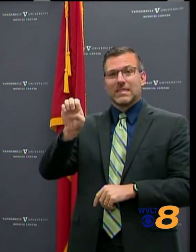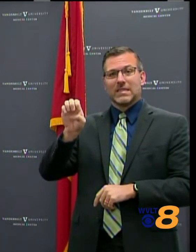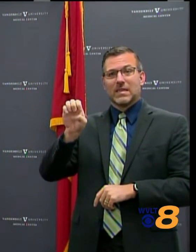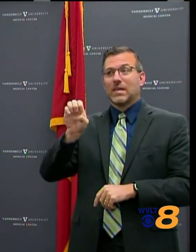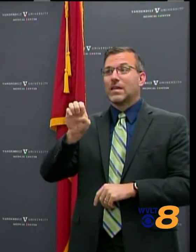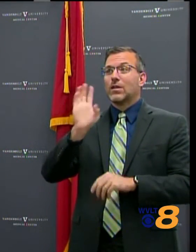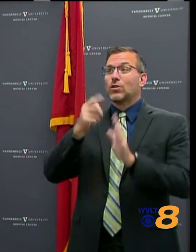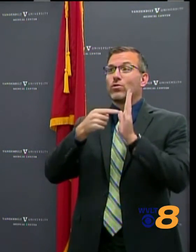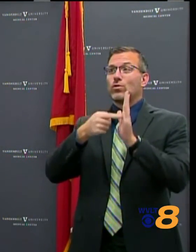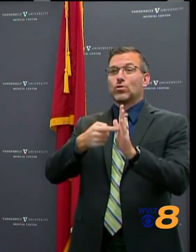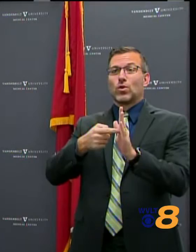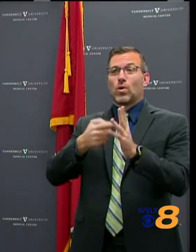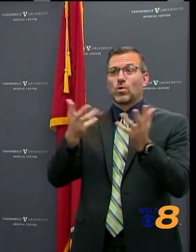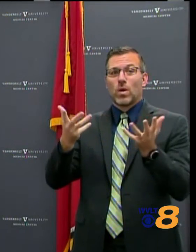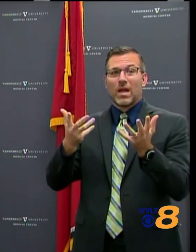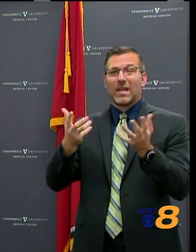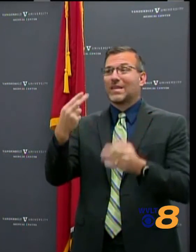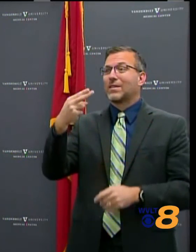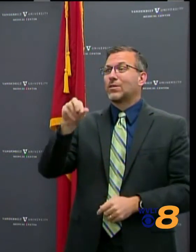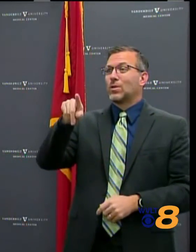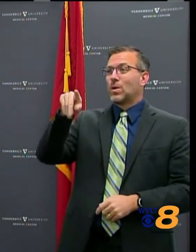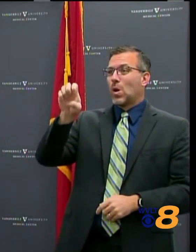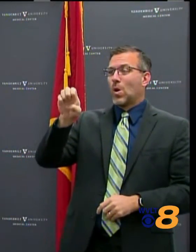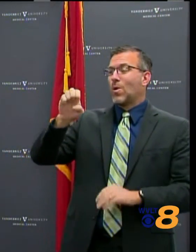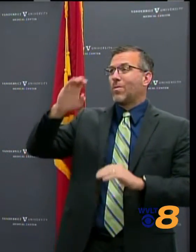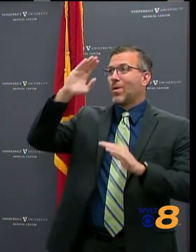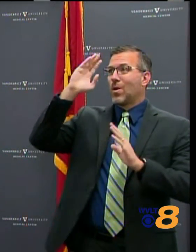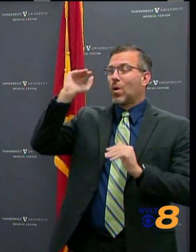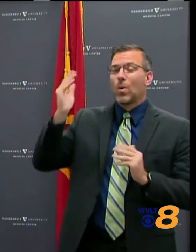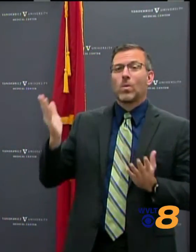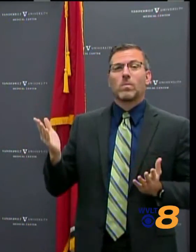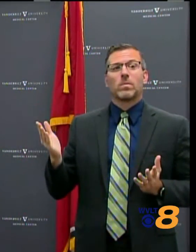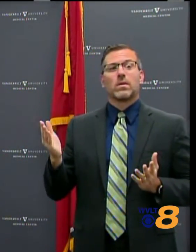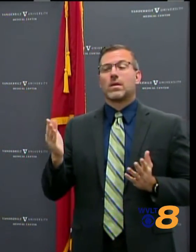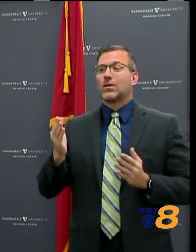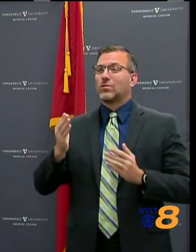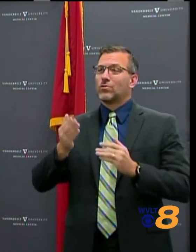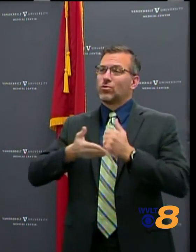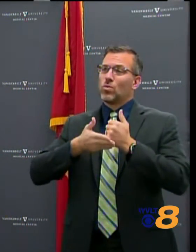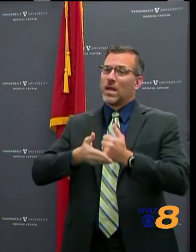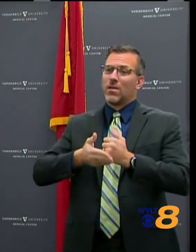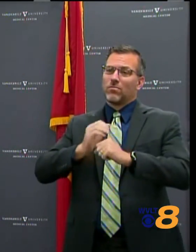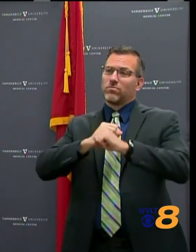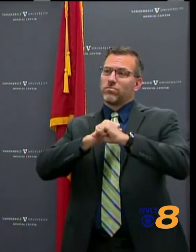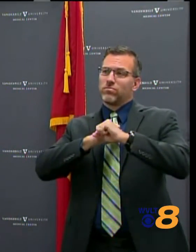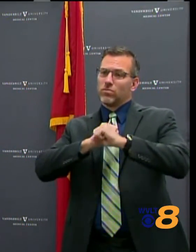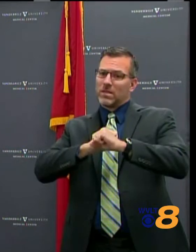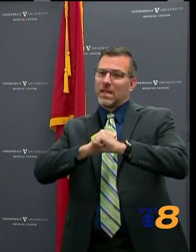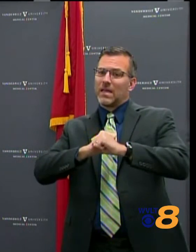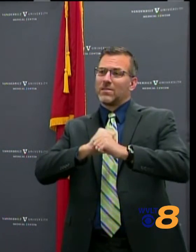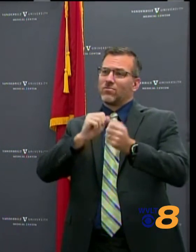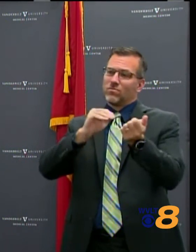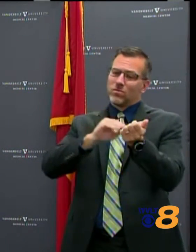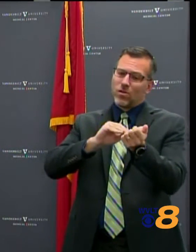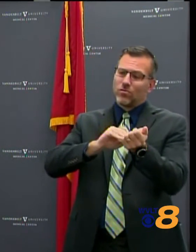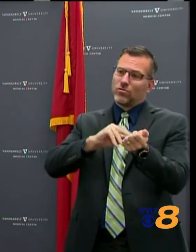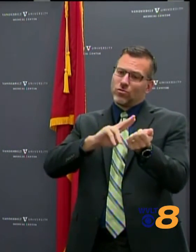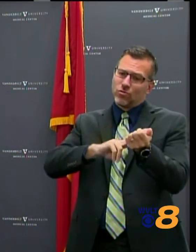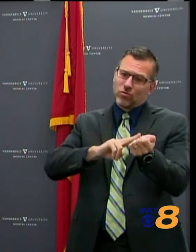hope. It represents hope for our frontline caregivers, that they can continue to be healthy to care for the